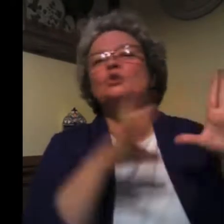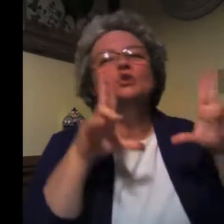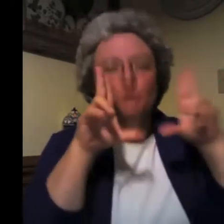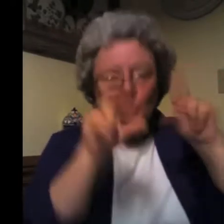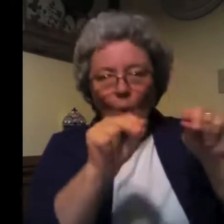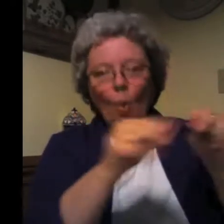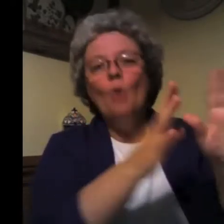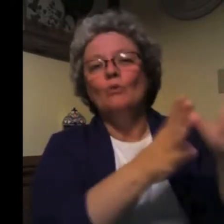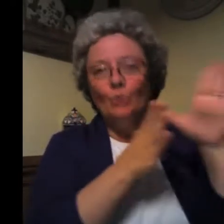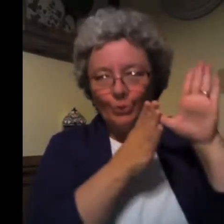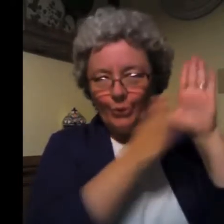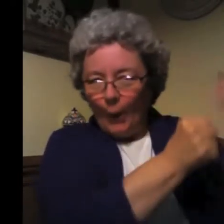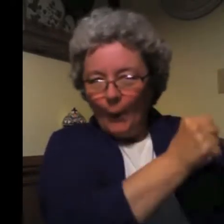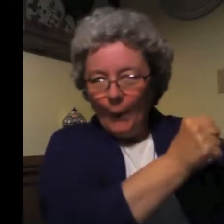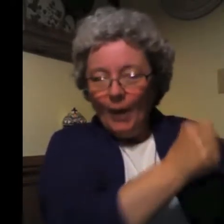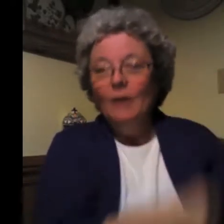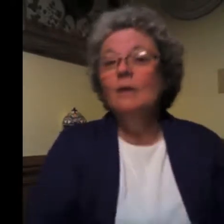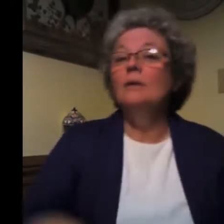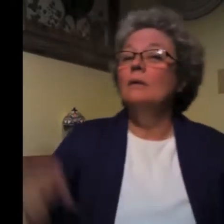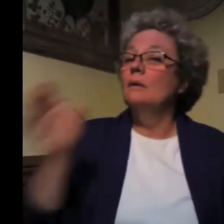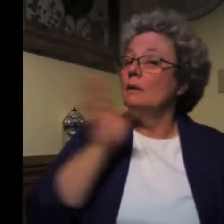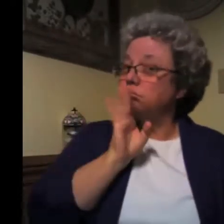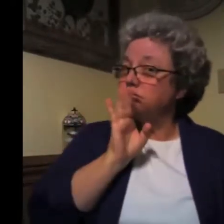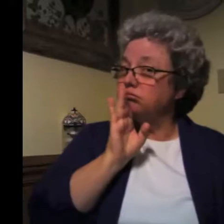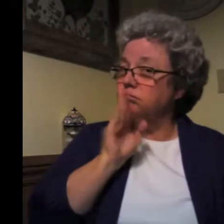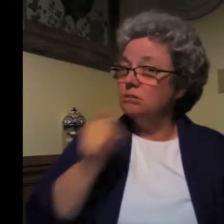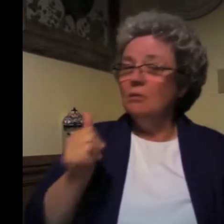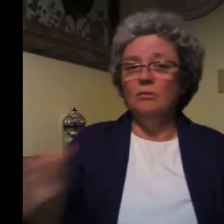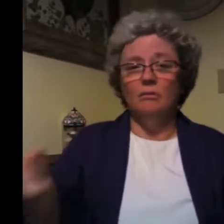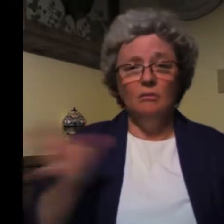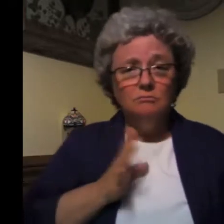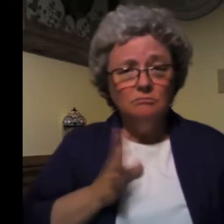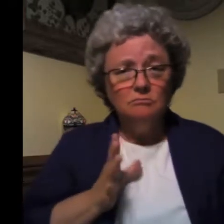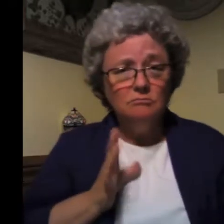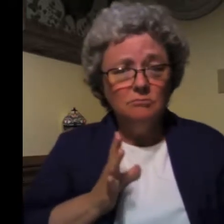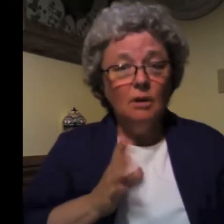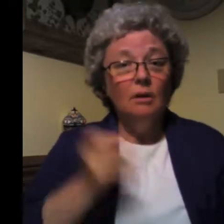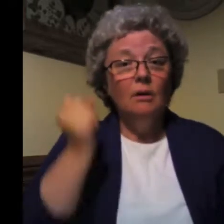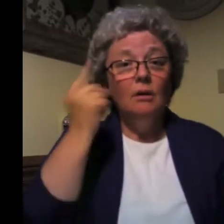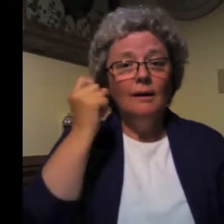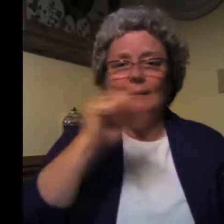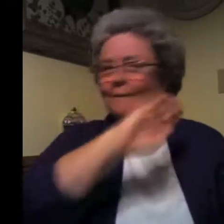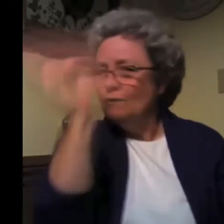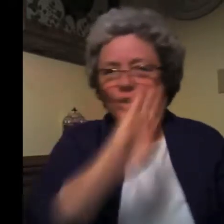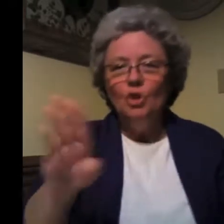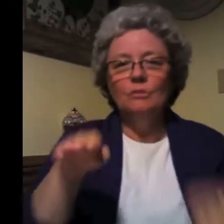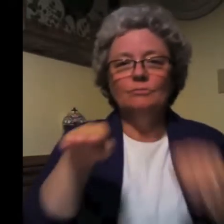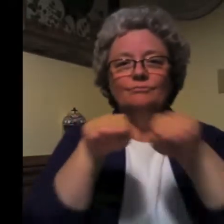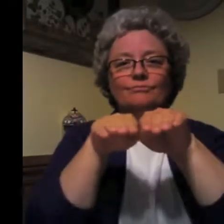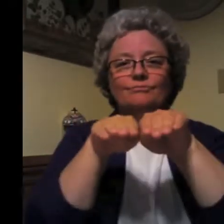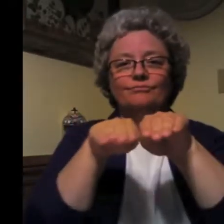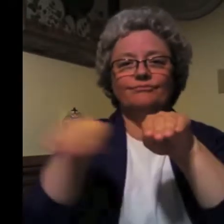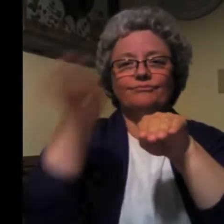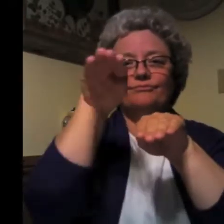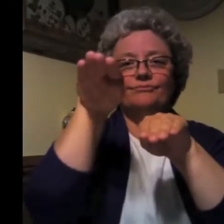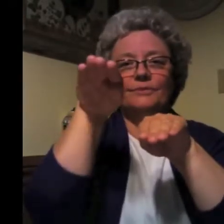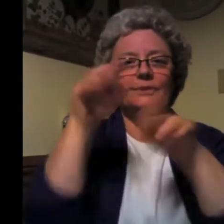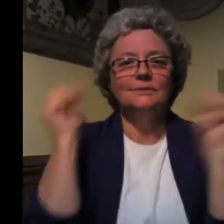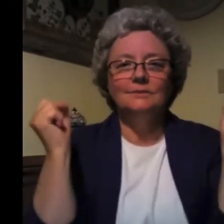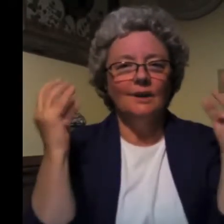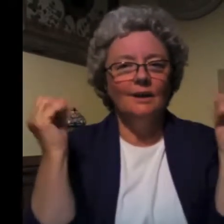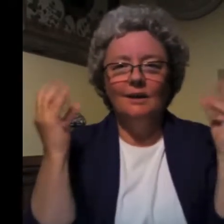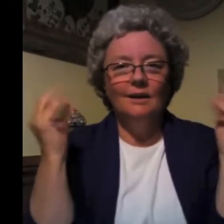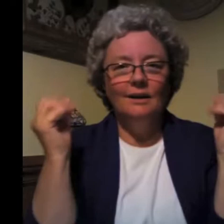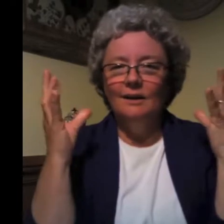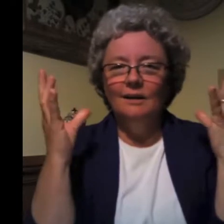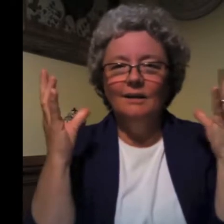say no to oralism. But speaking, it's fine, as long as you never think that